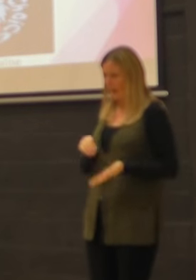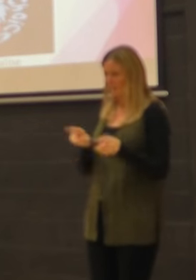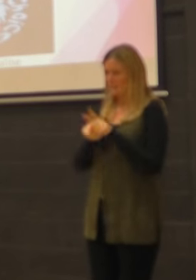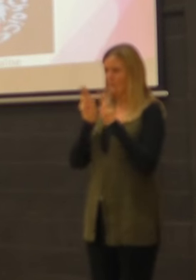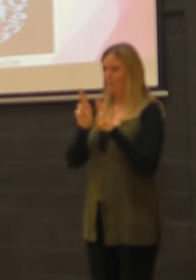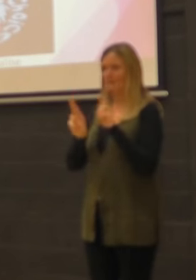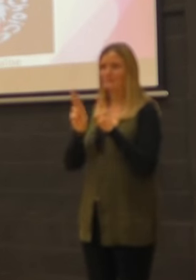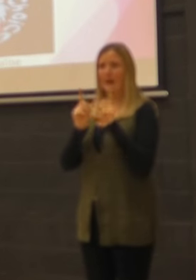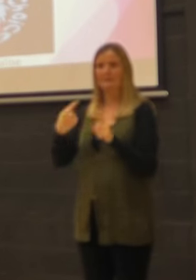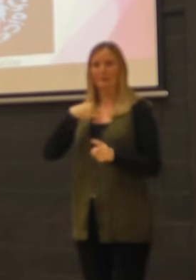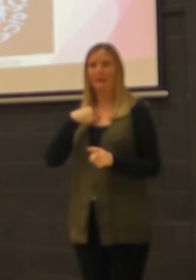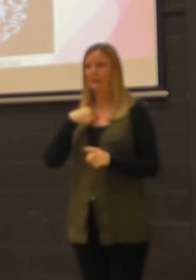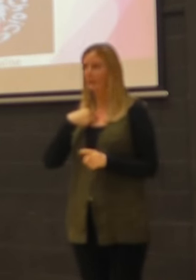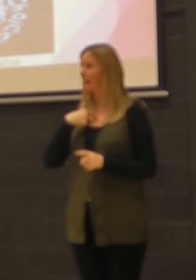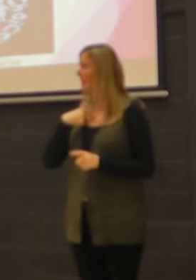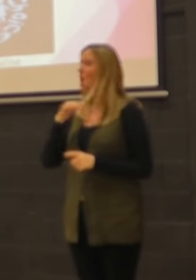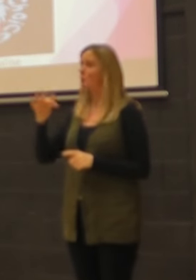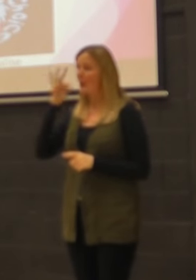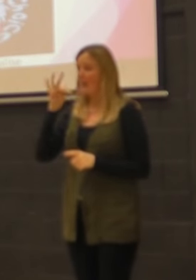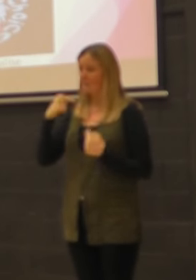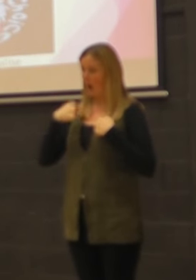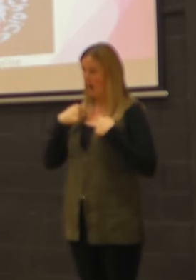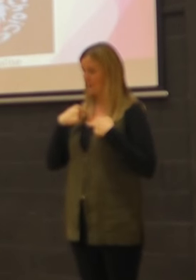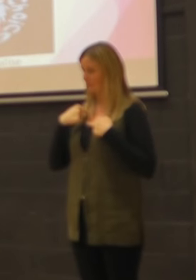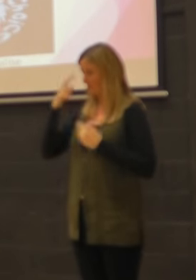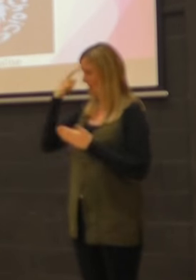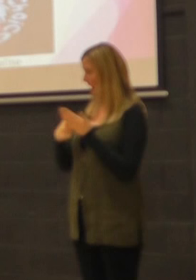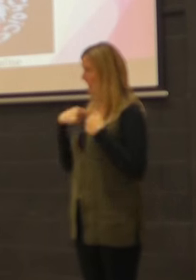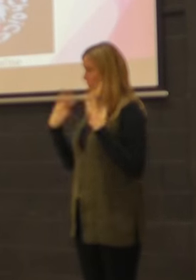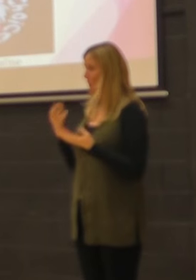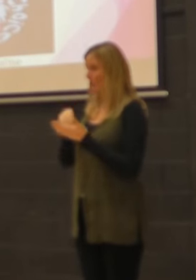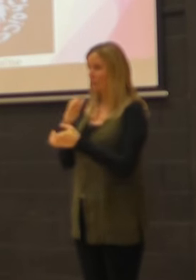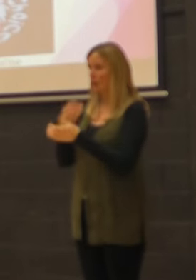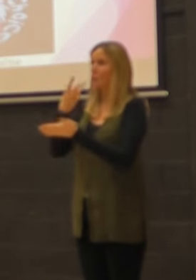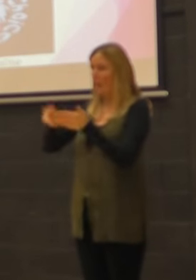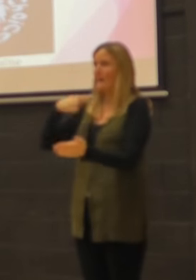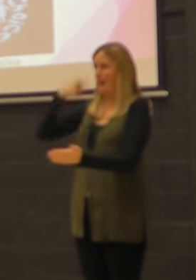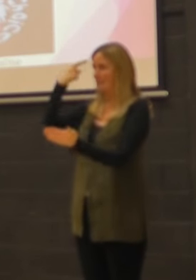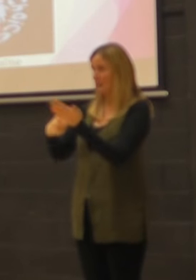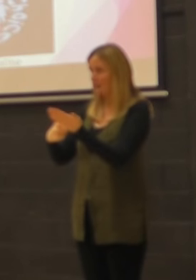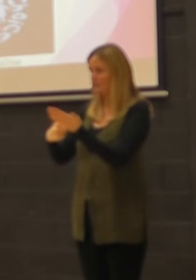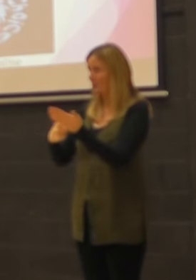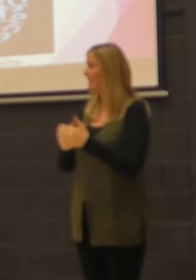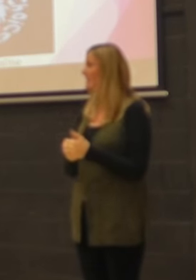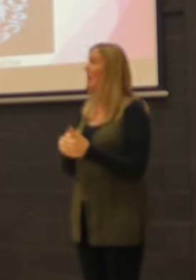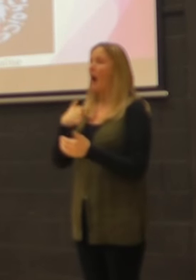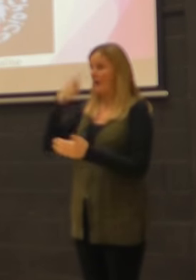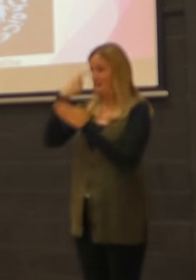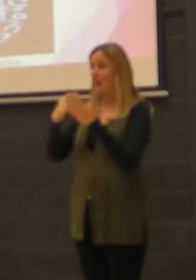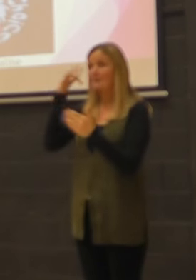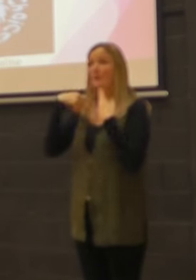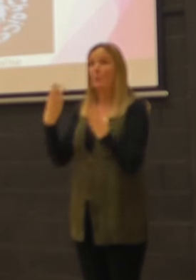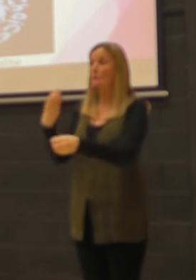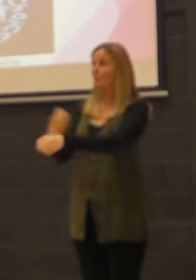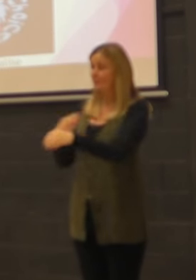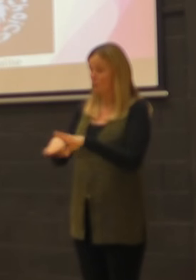to continue, they will choose to have a child when and if they have a child, when and if they continue with the pregnancy, is